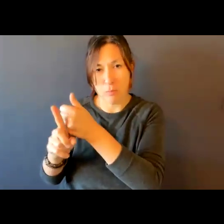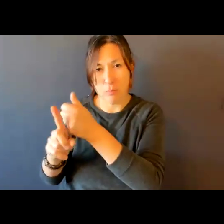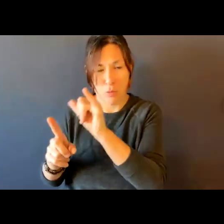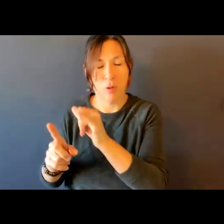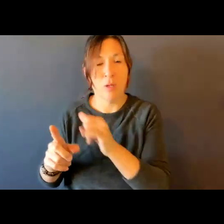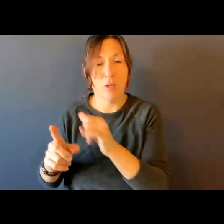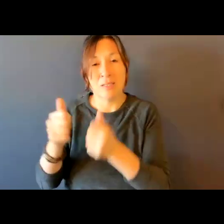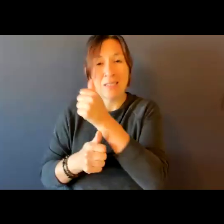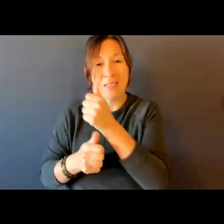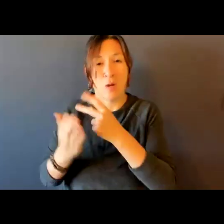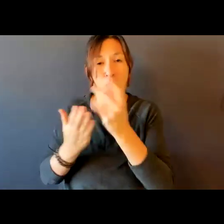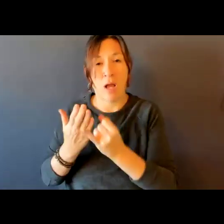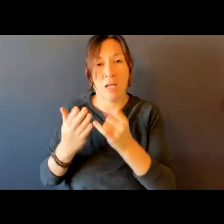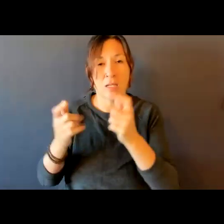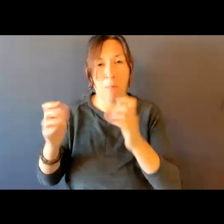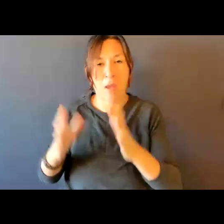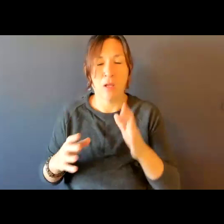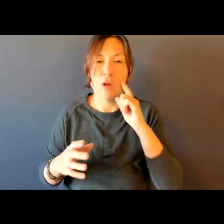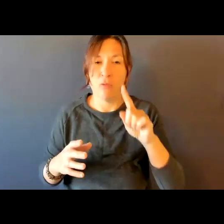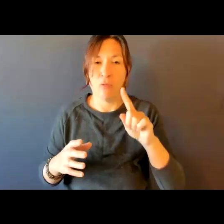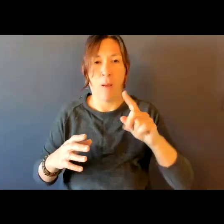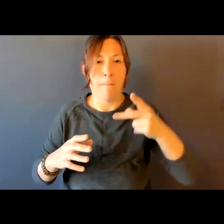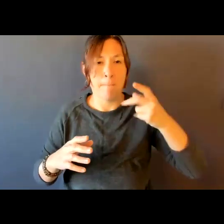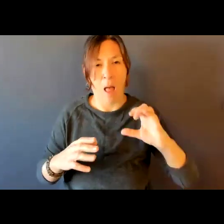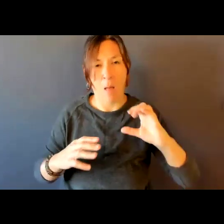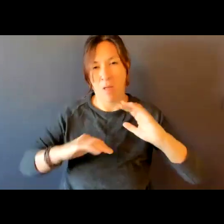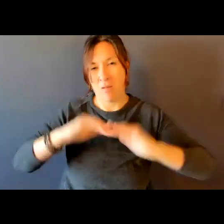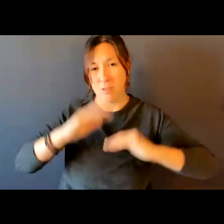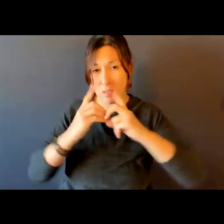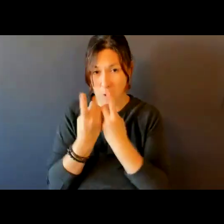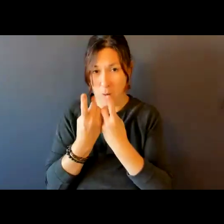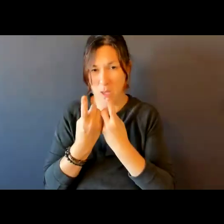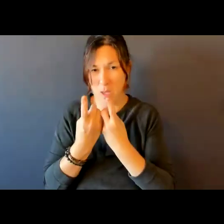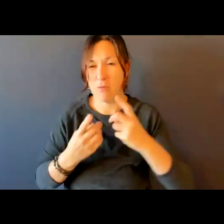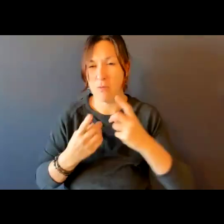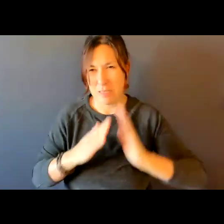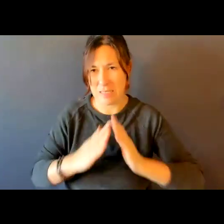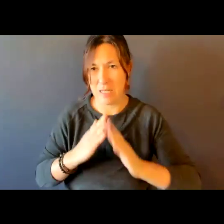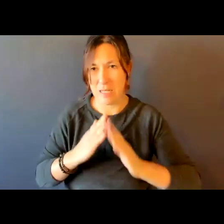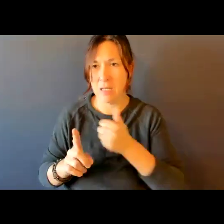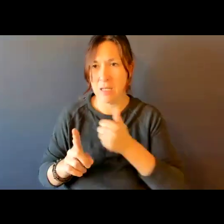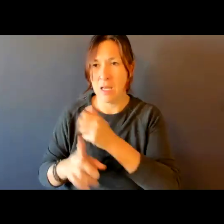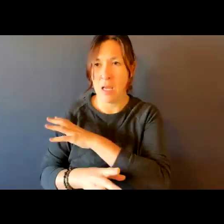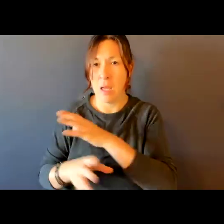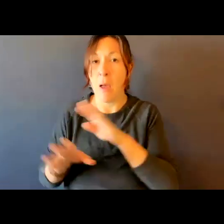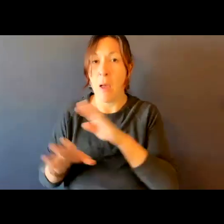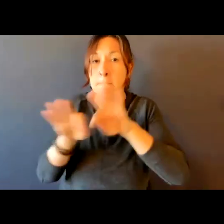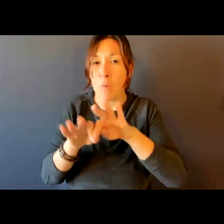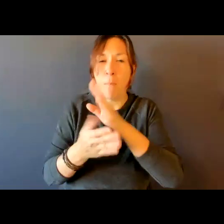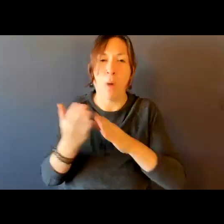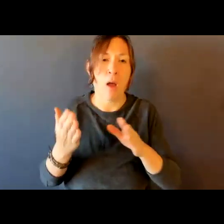for the city's public facilities department, Bryant has been instrumental in making the new Carter School a